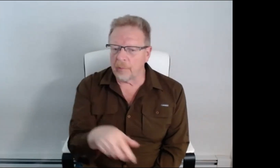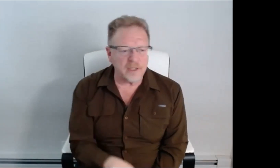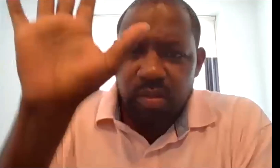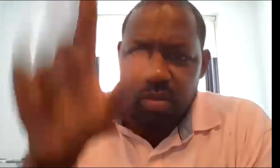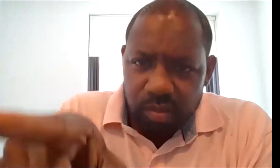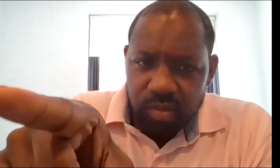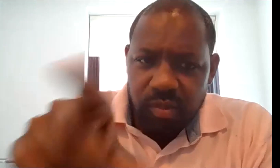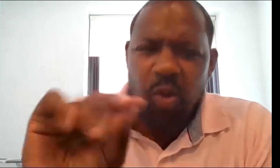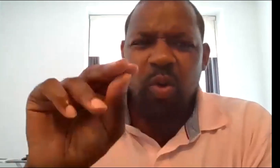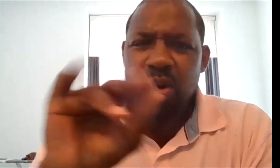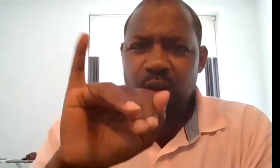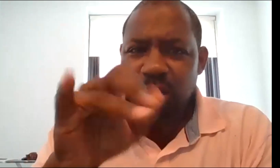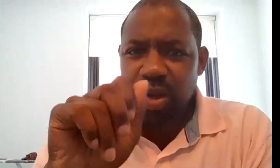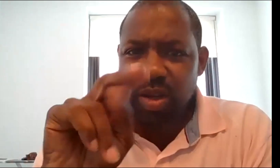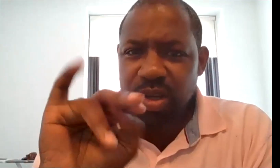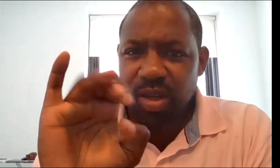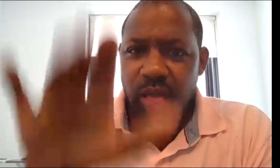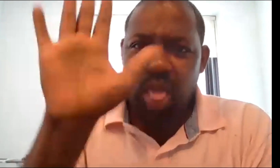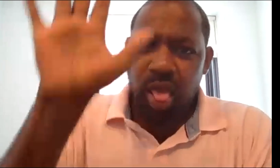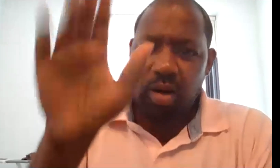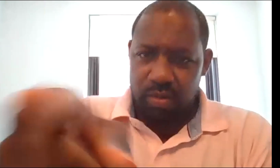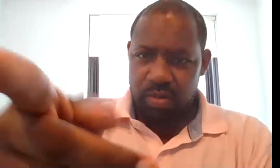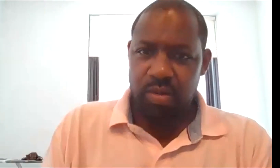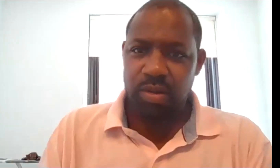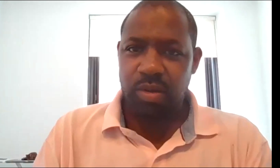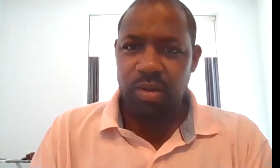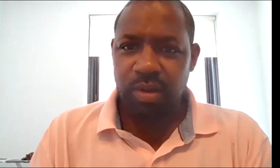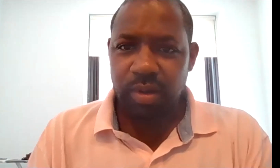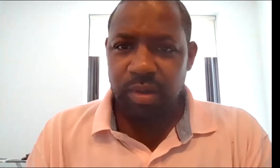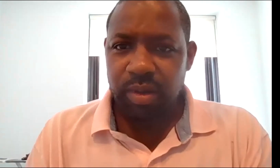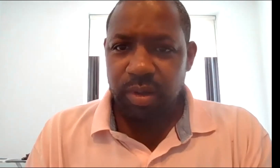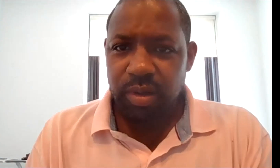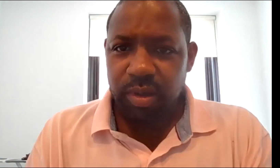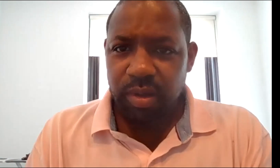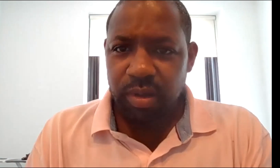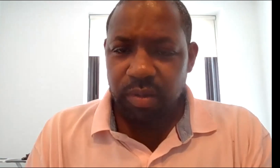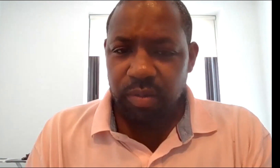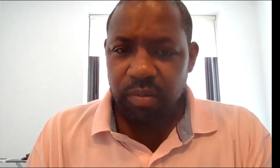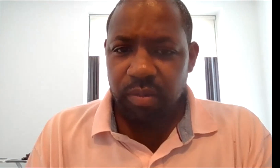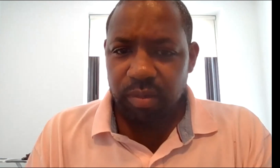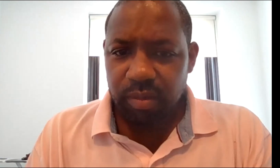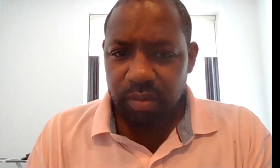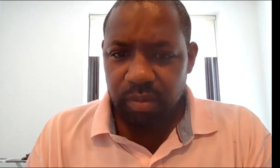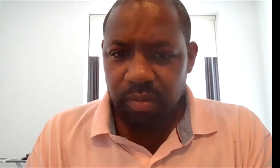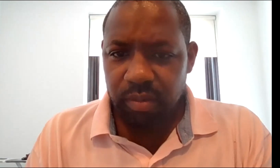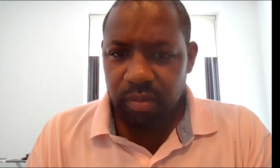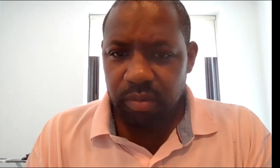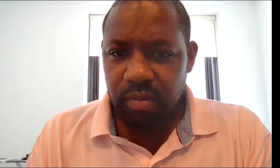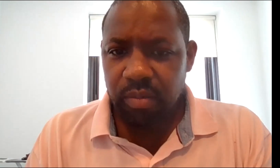it Tish or Jan? Jan, Or not me? Jan. Yeah, I think Janice wanted to say something. me, well,